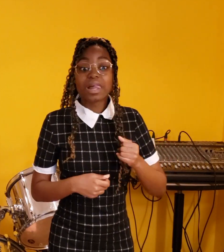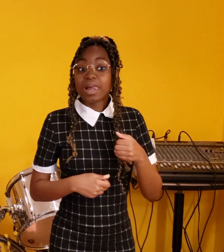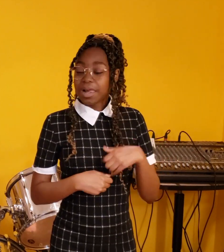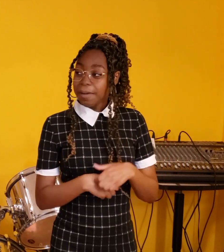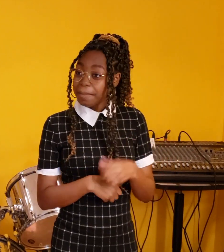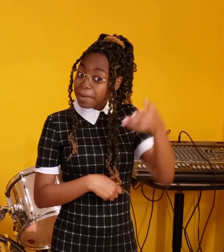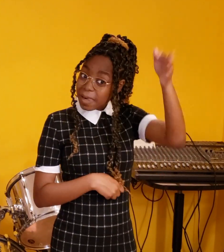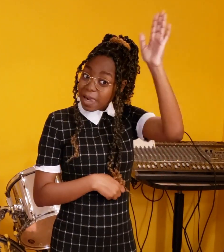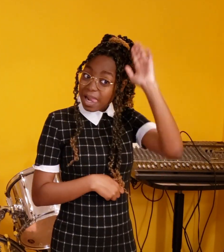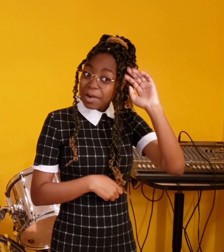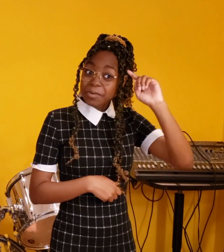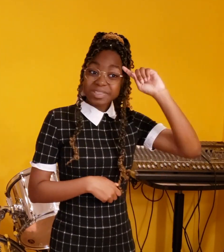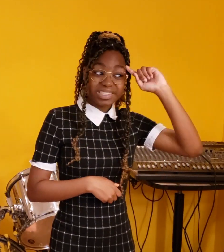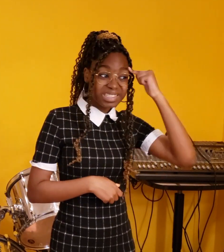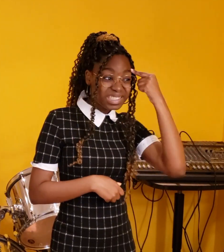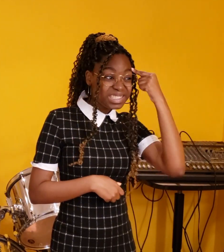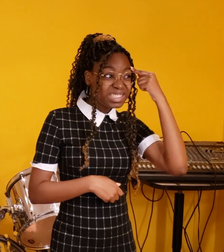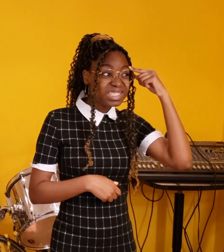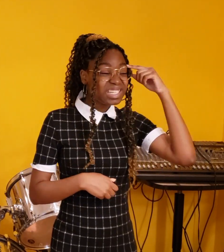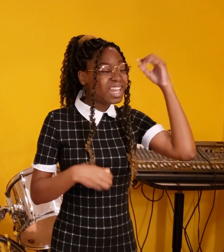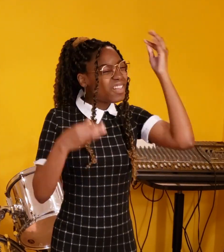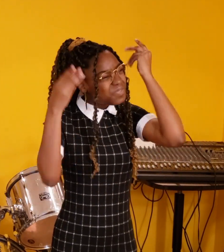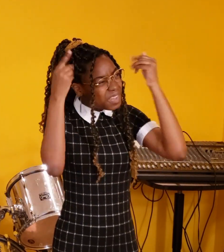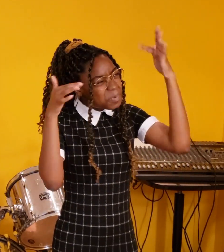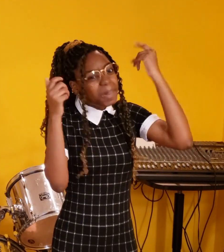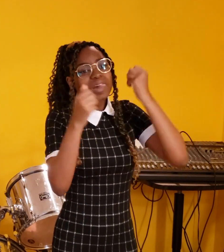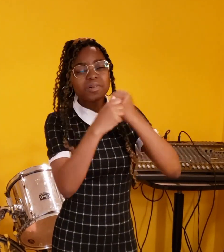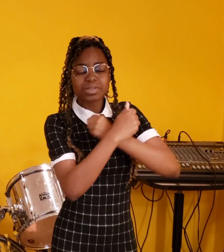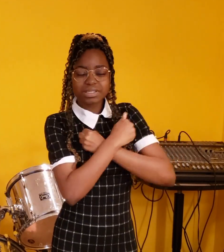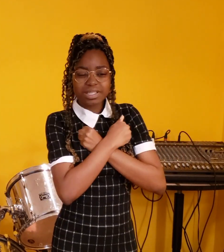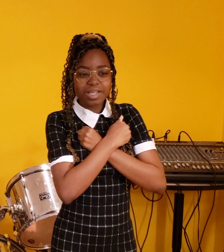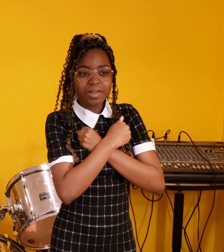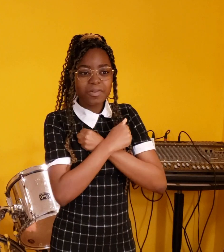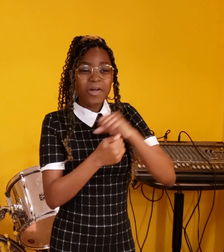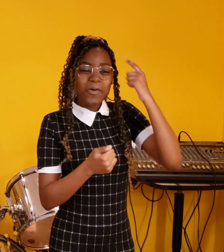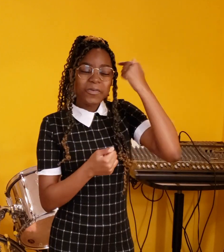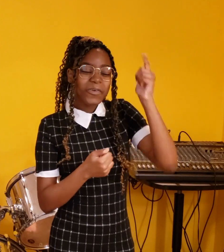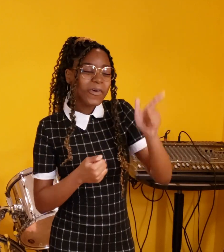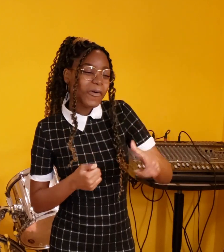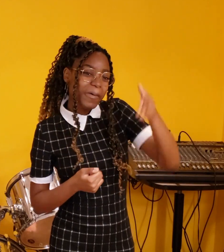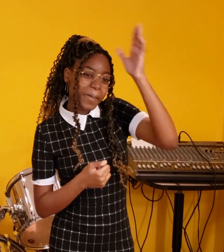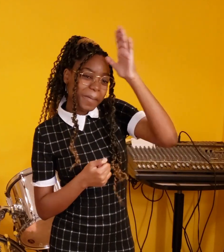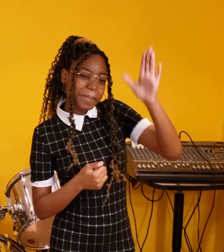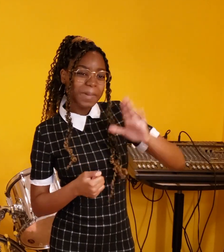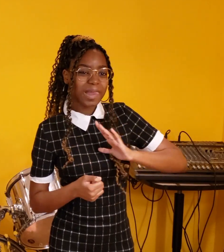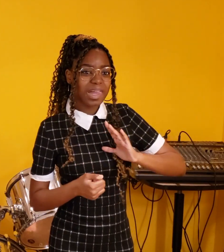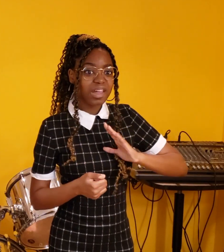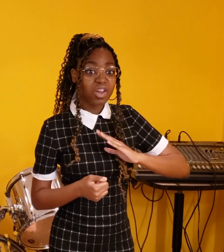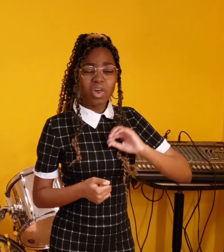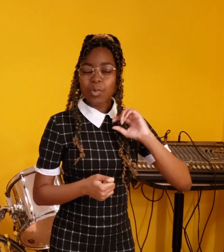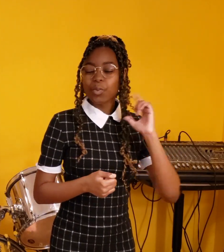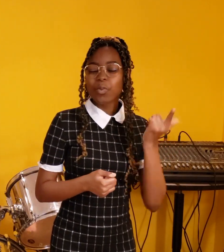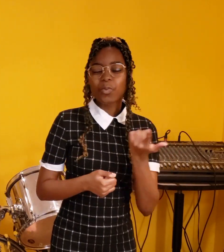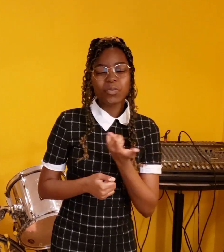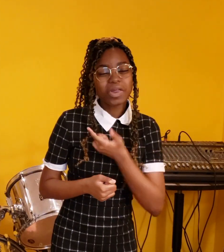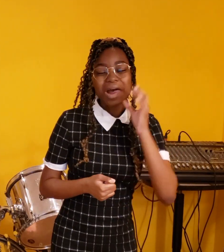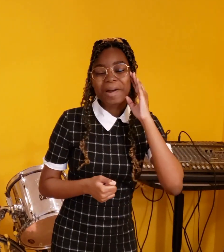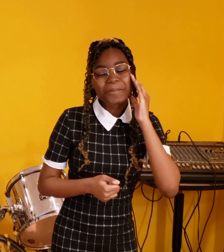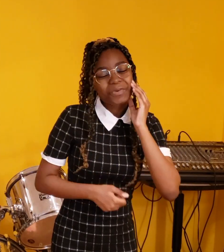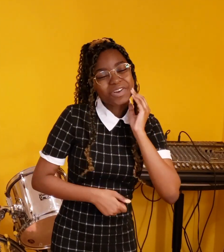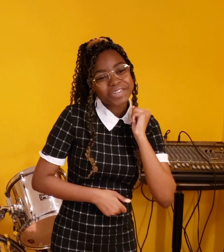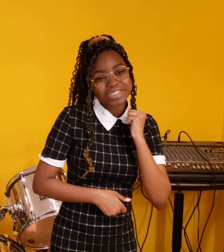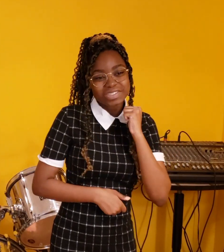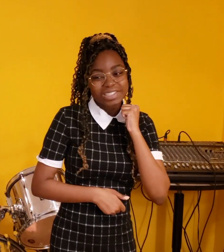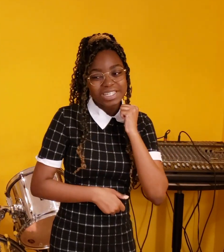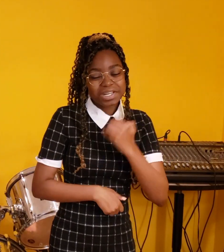God was thinking of love towards all mankind. And so we see how precious we are to God. You know, like I